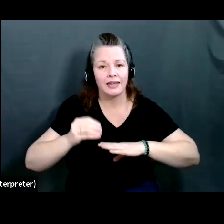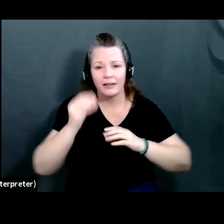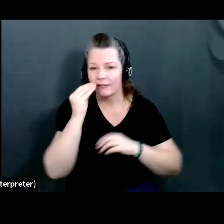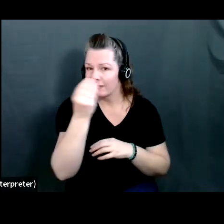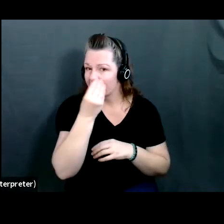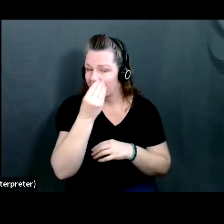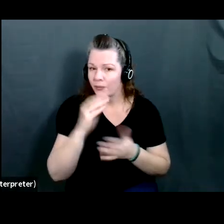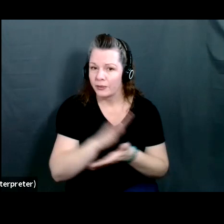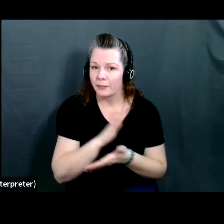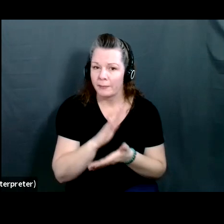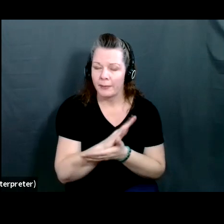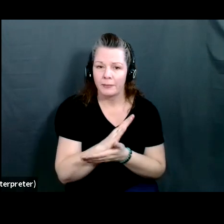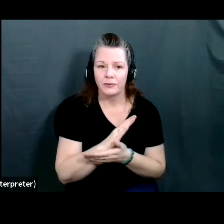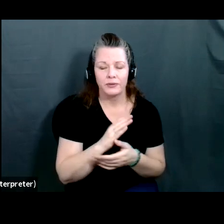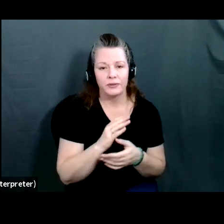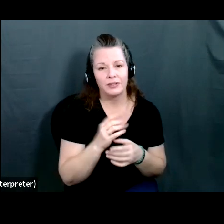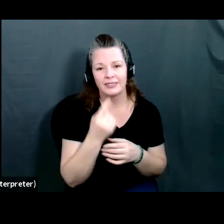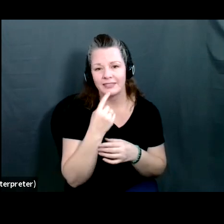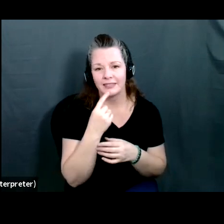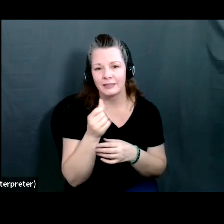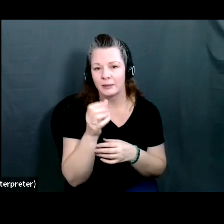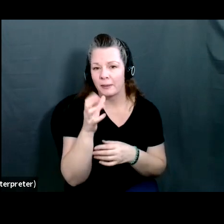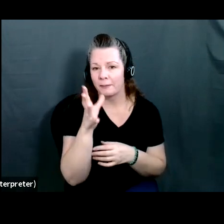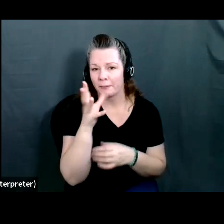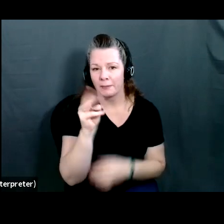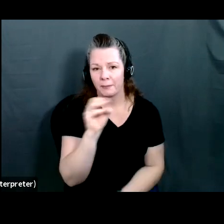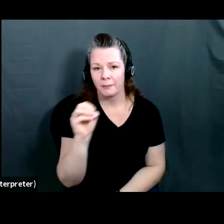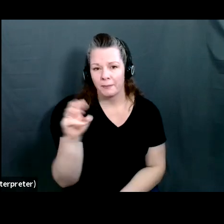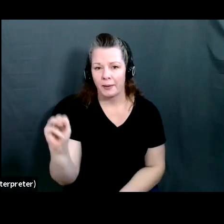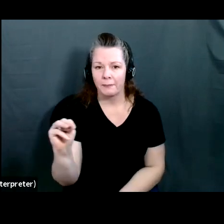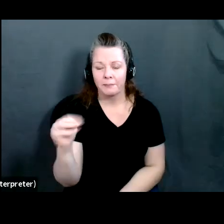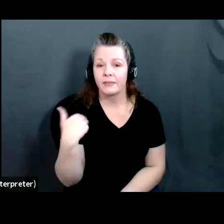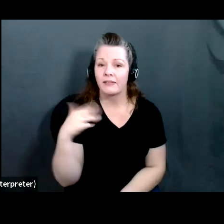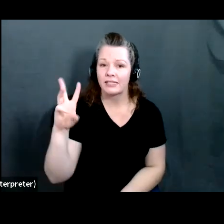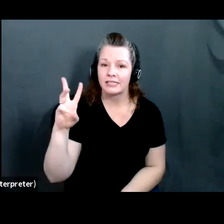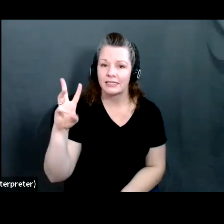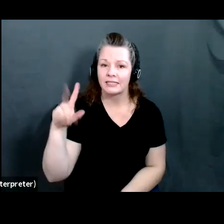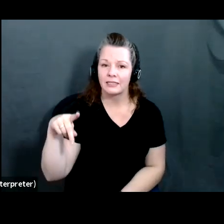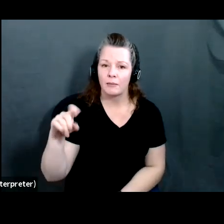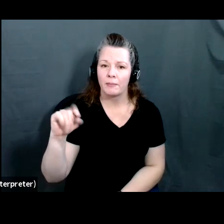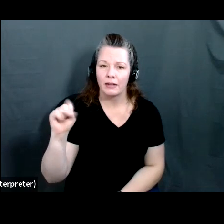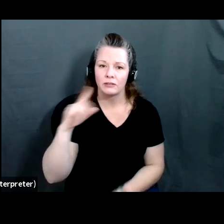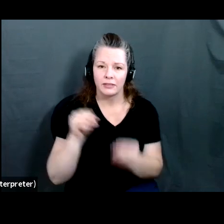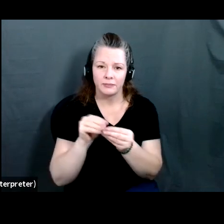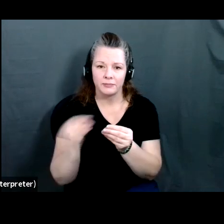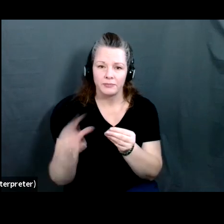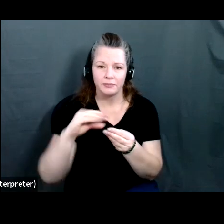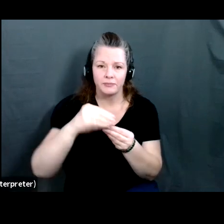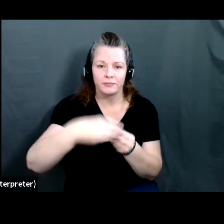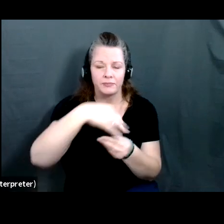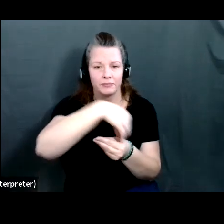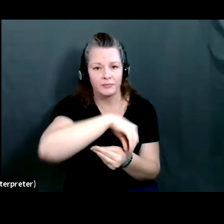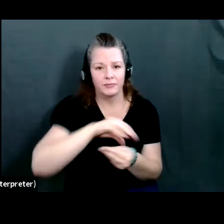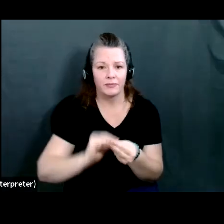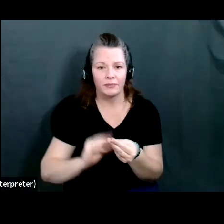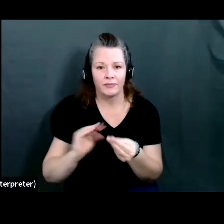It says, Mom. It has six petals around it that unfold, a list of possible destinies.